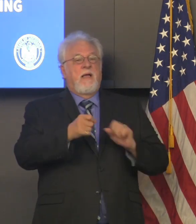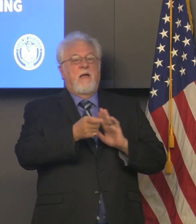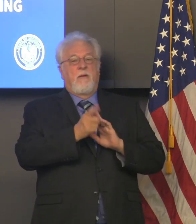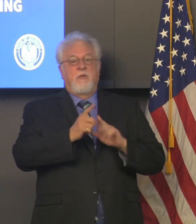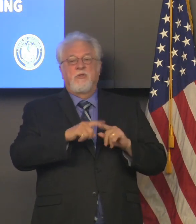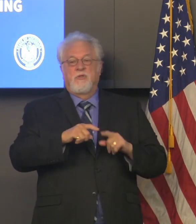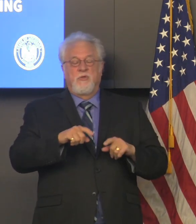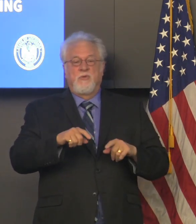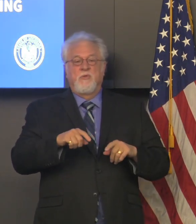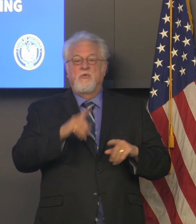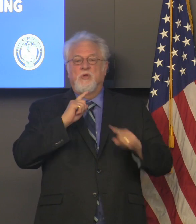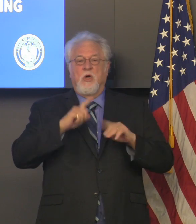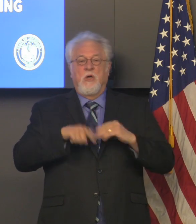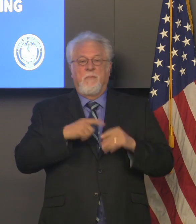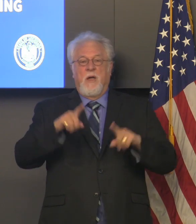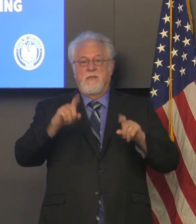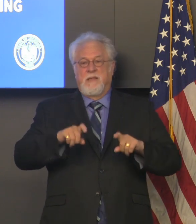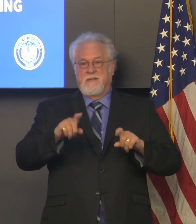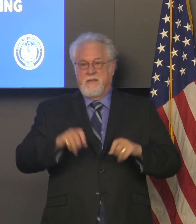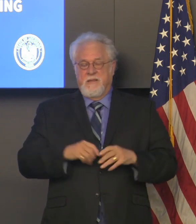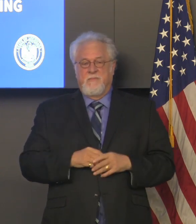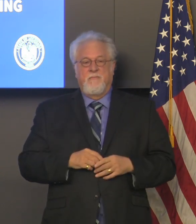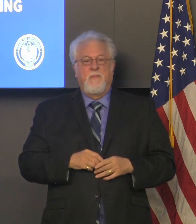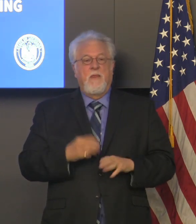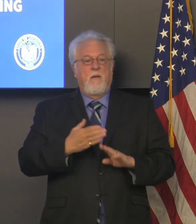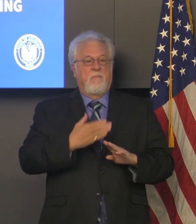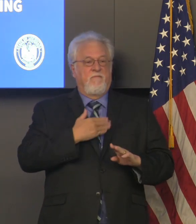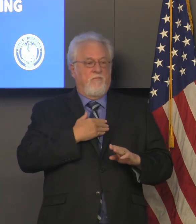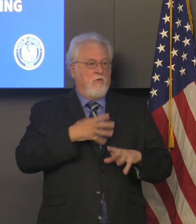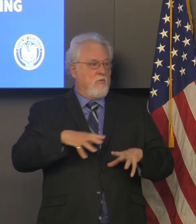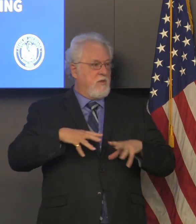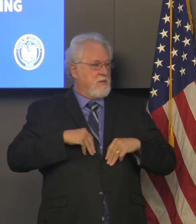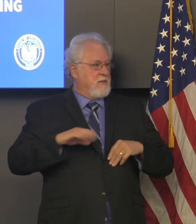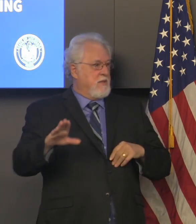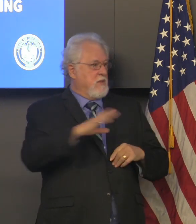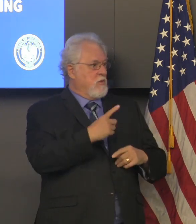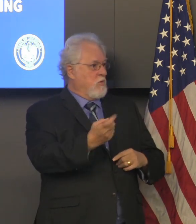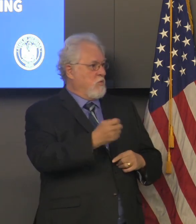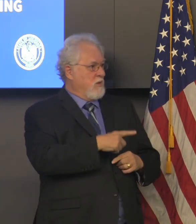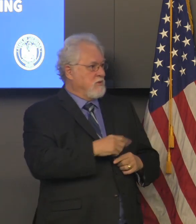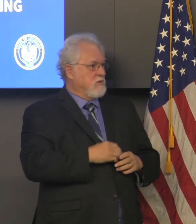moments to talk about testing before we take your questions.